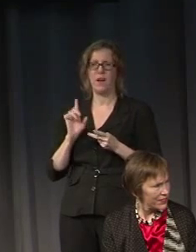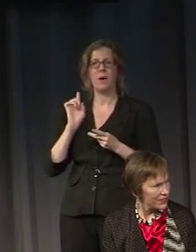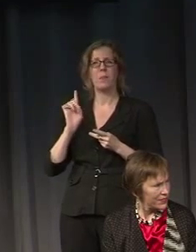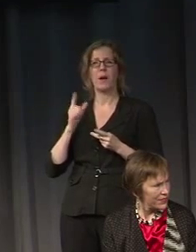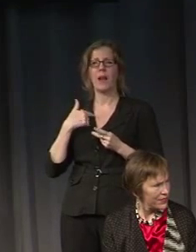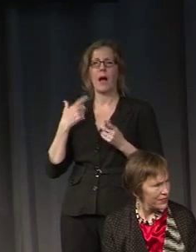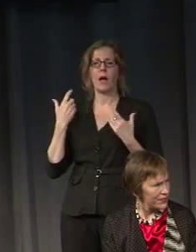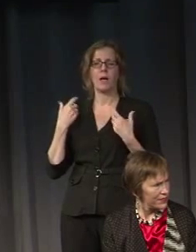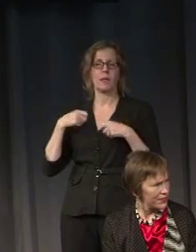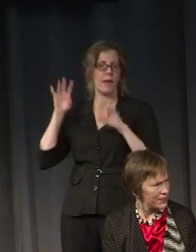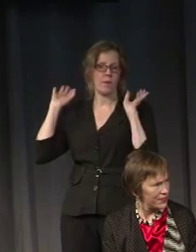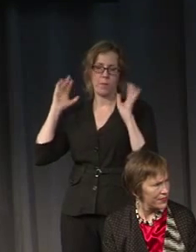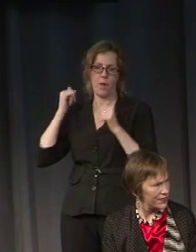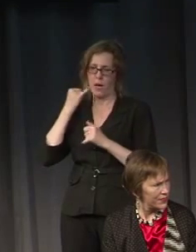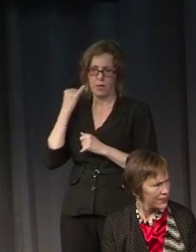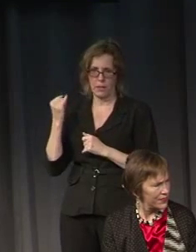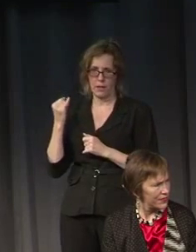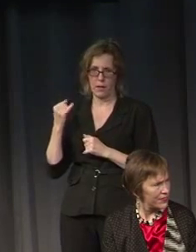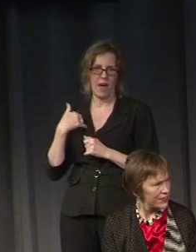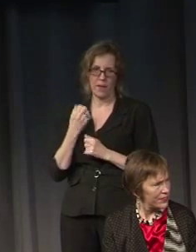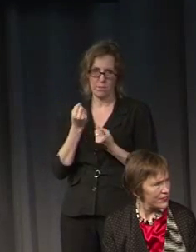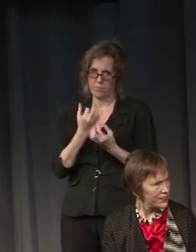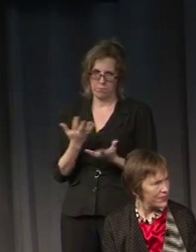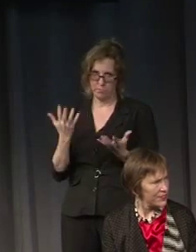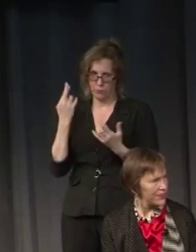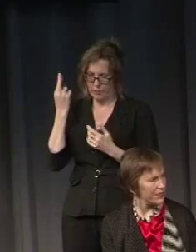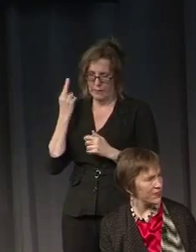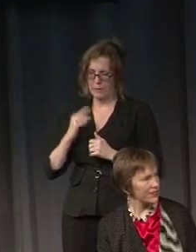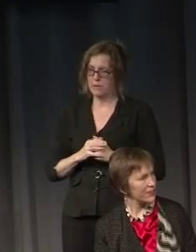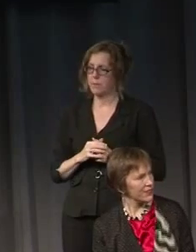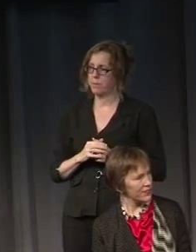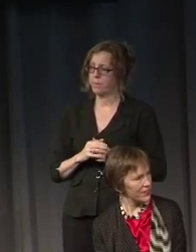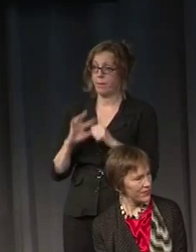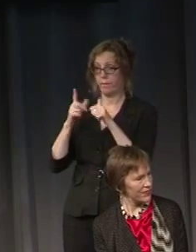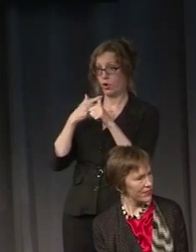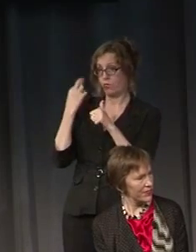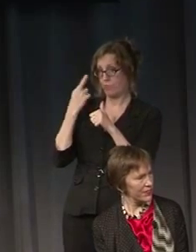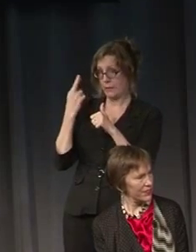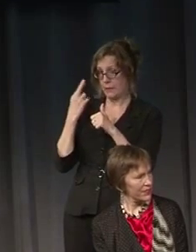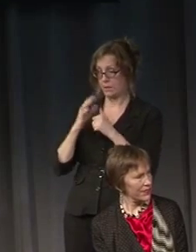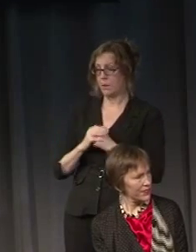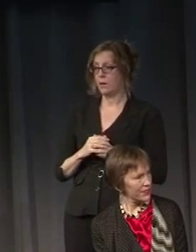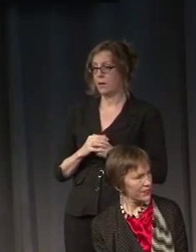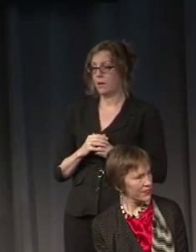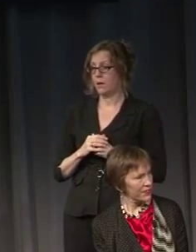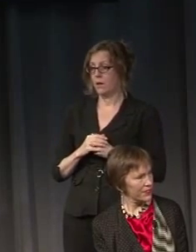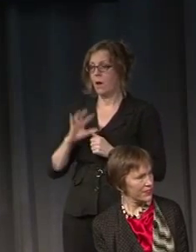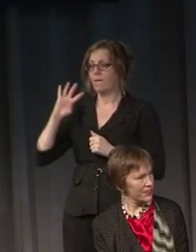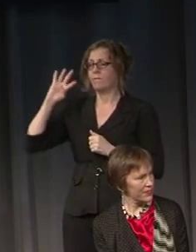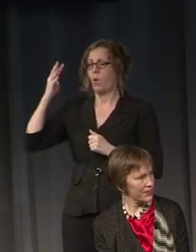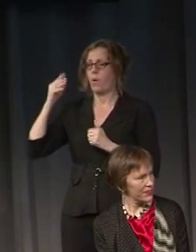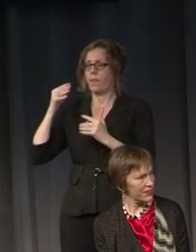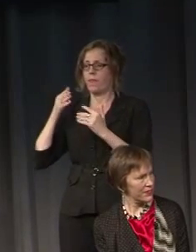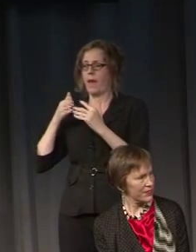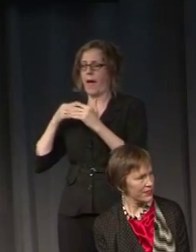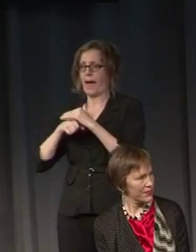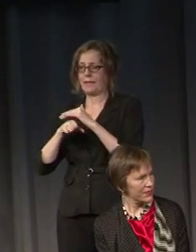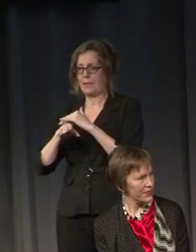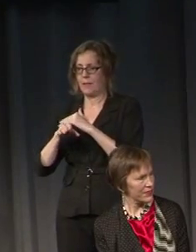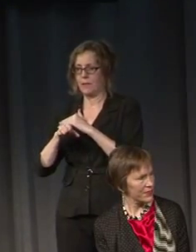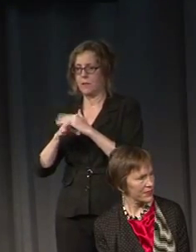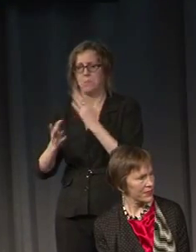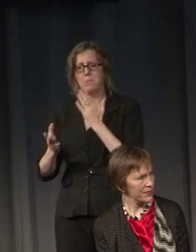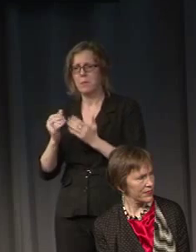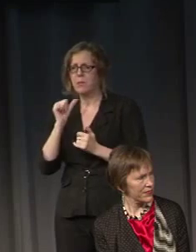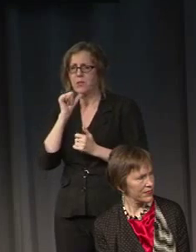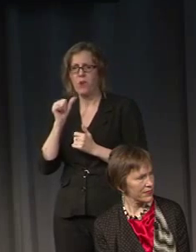that idea for a number of reasons. First of all, that fourth axis would not be terribly different